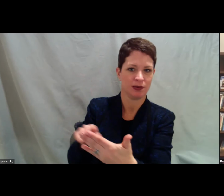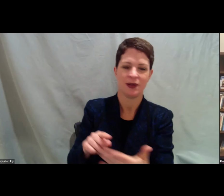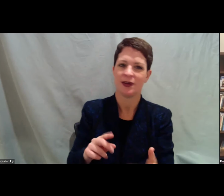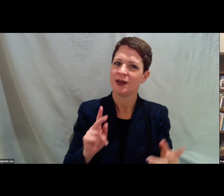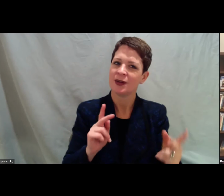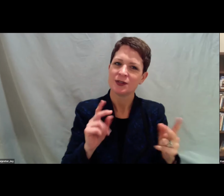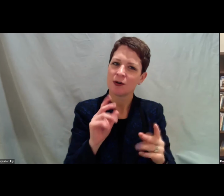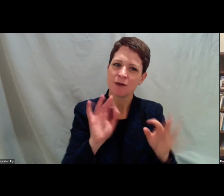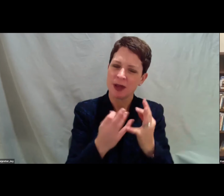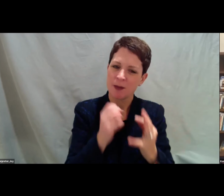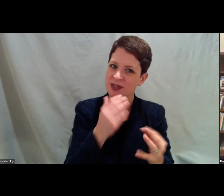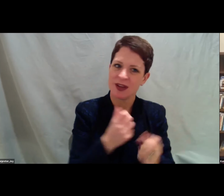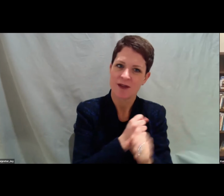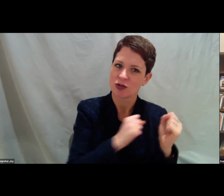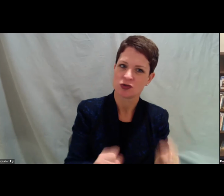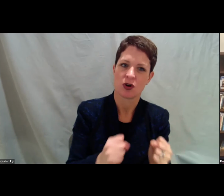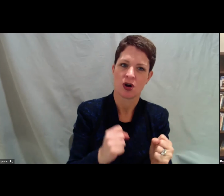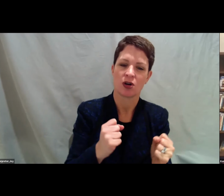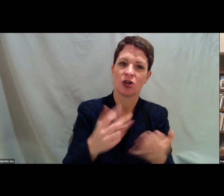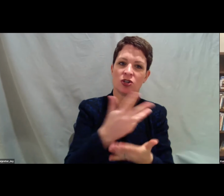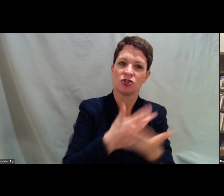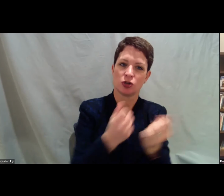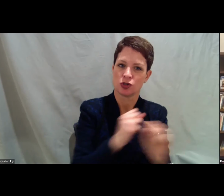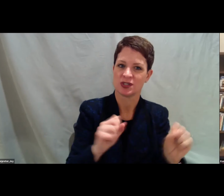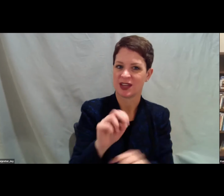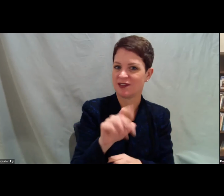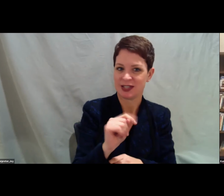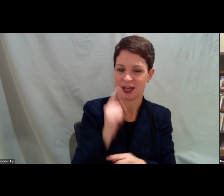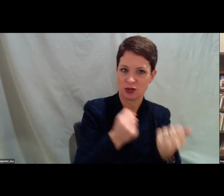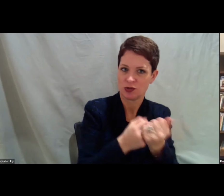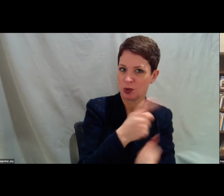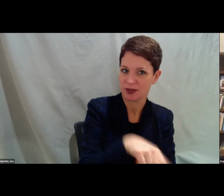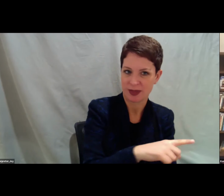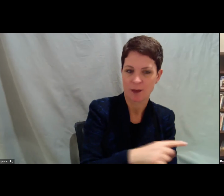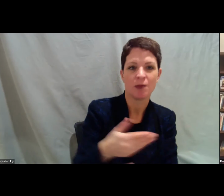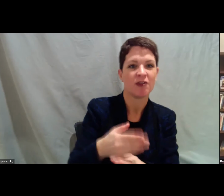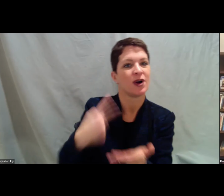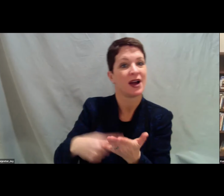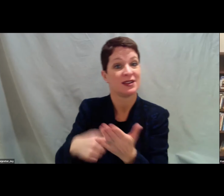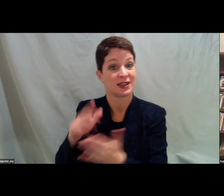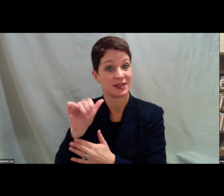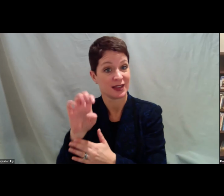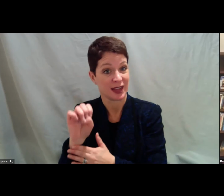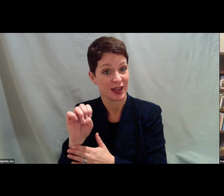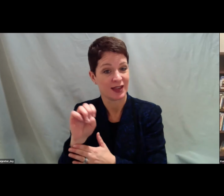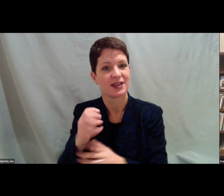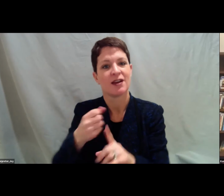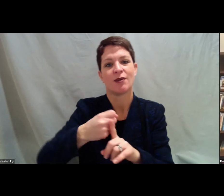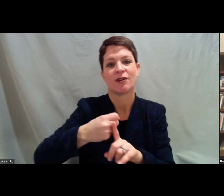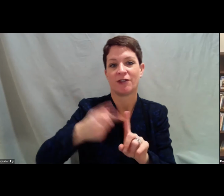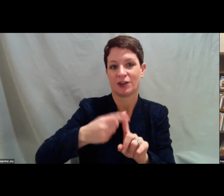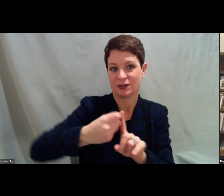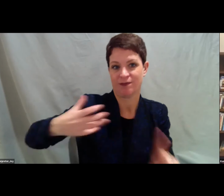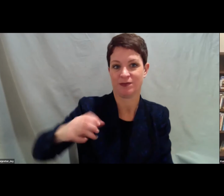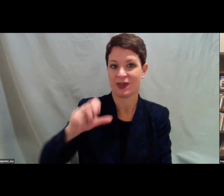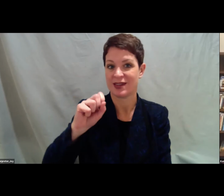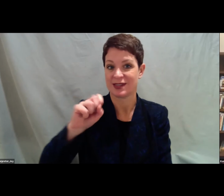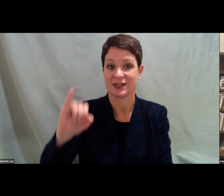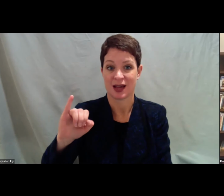safety net beneath them. Before I talk about the litigation, I'll briefly explain supplemental security income. I'm going to